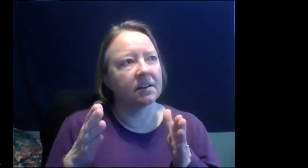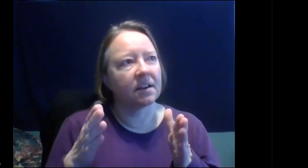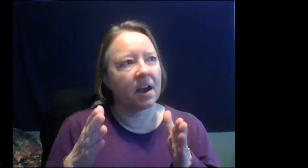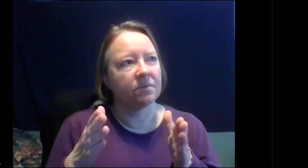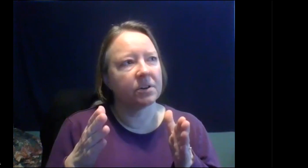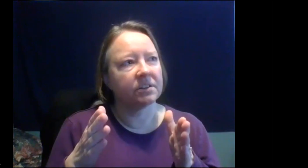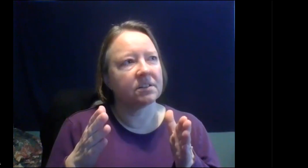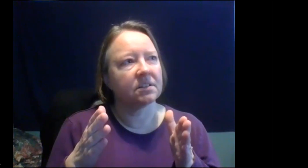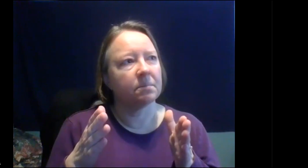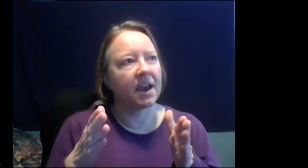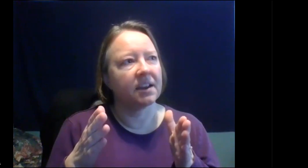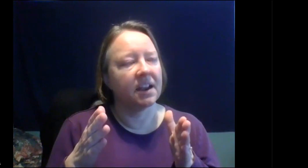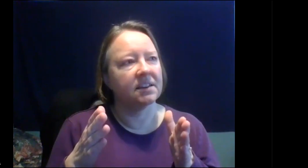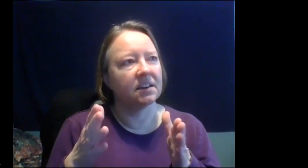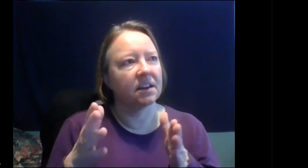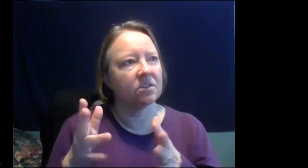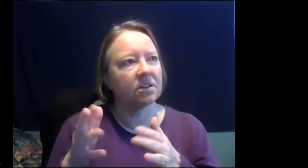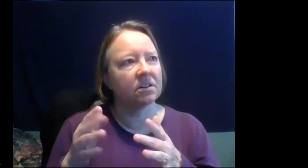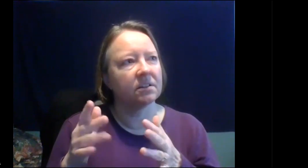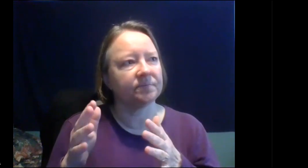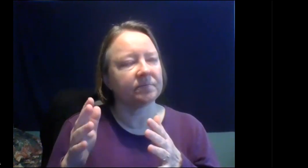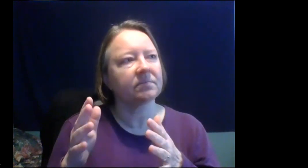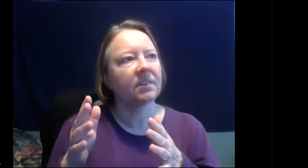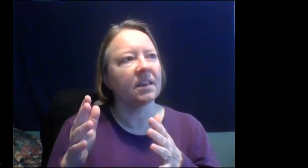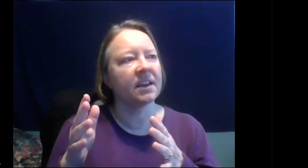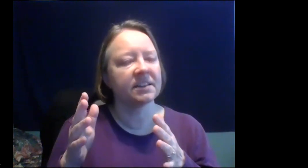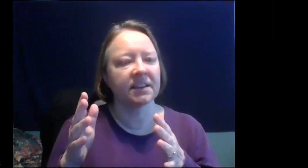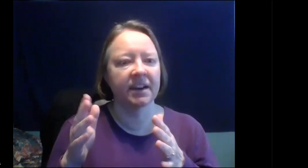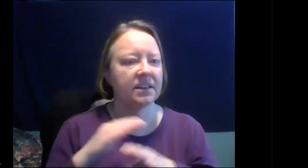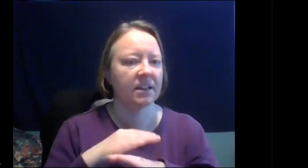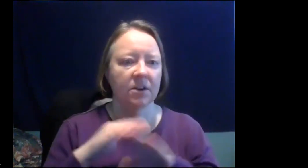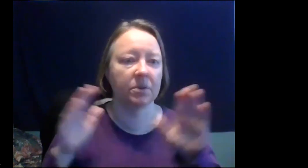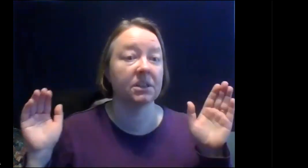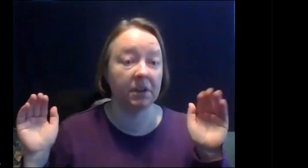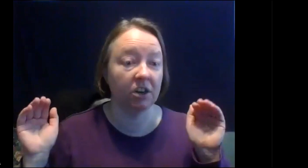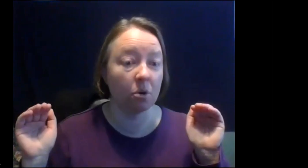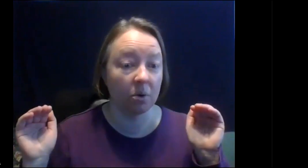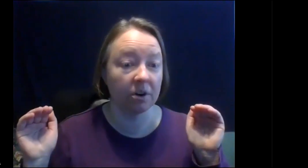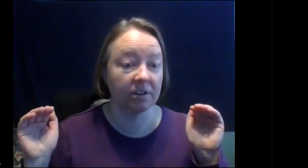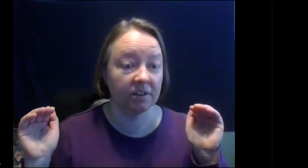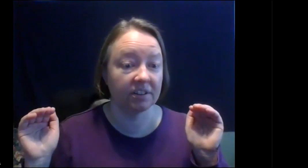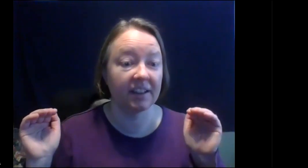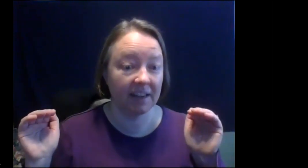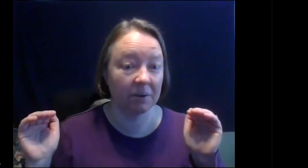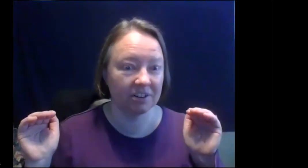Milan conference back in 1800 that decided that there was to be no more sign